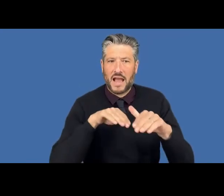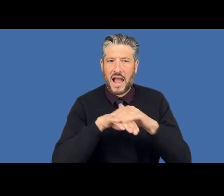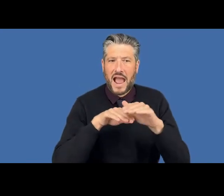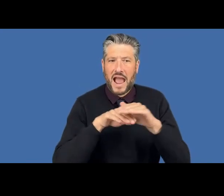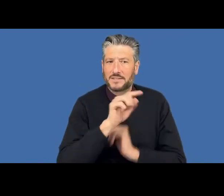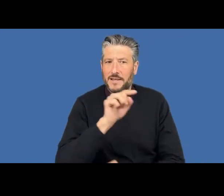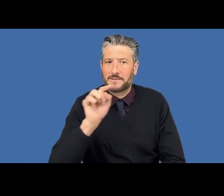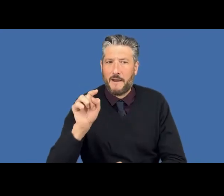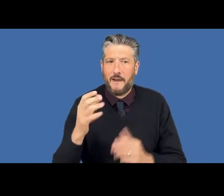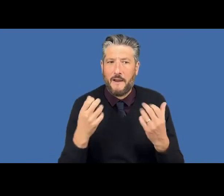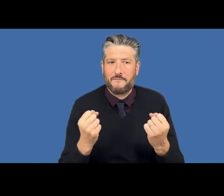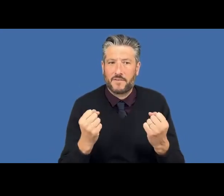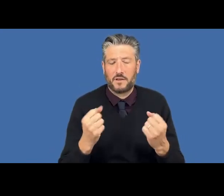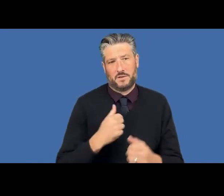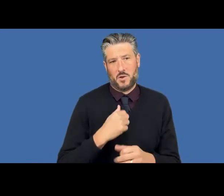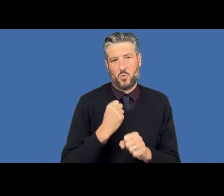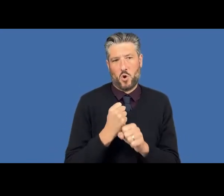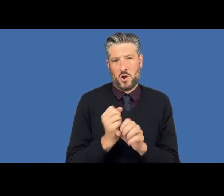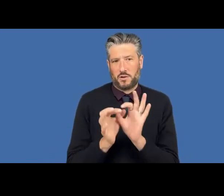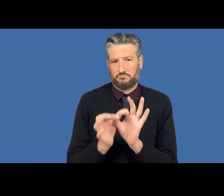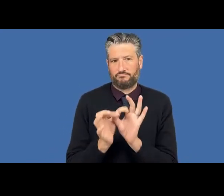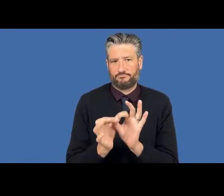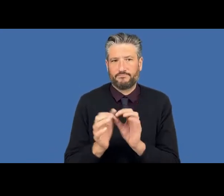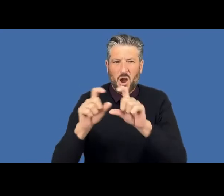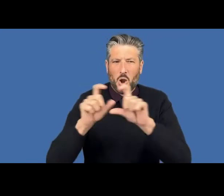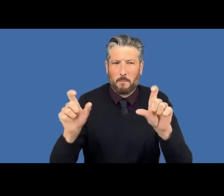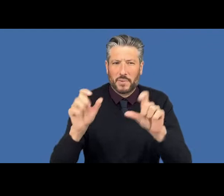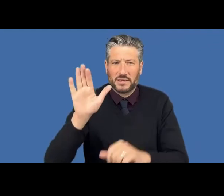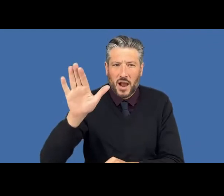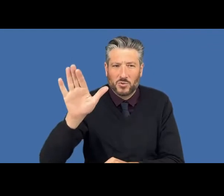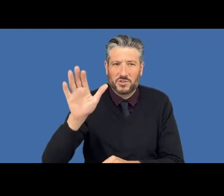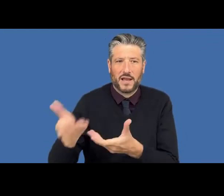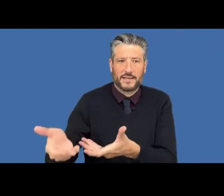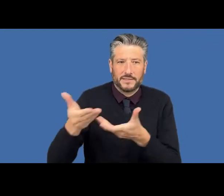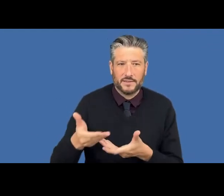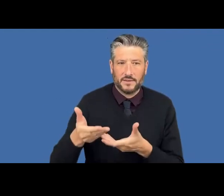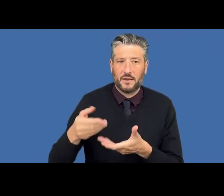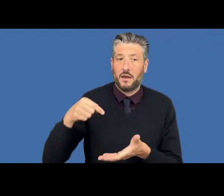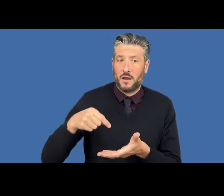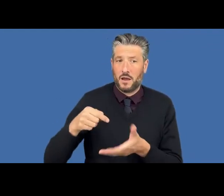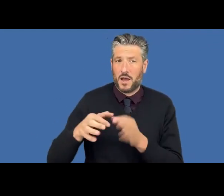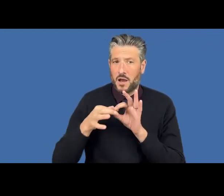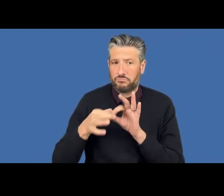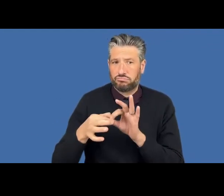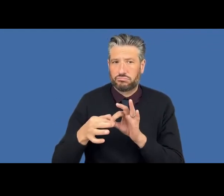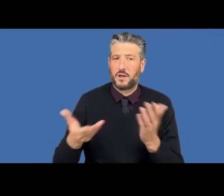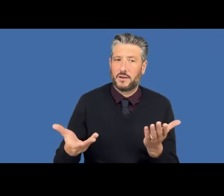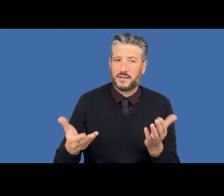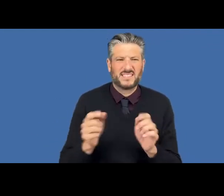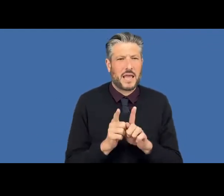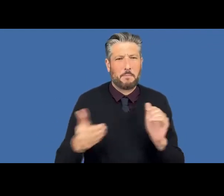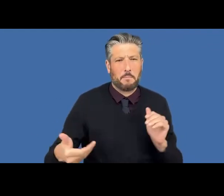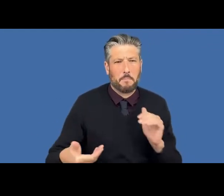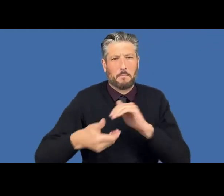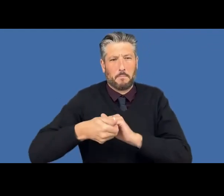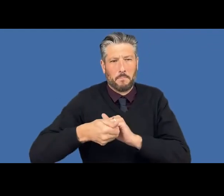and suppliers, and we try to treat our suppliers as partners, because we believe that through working